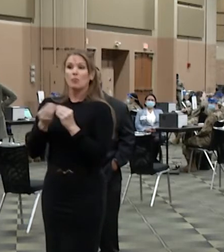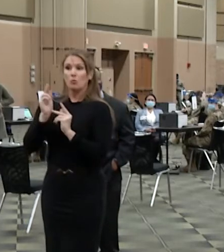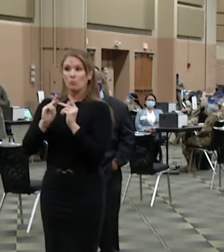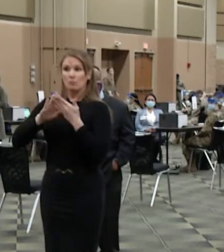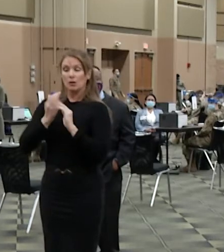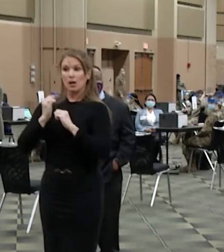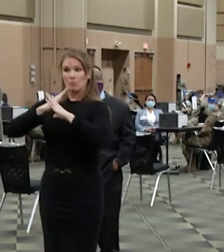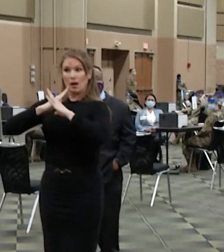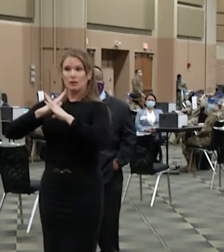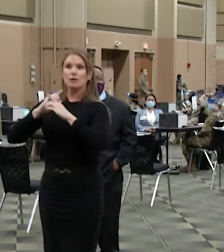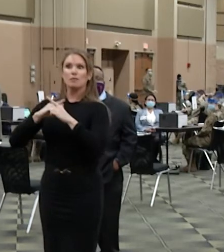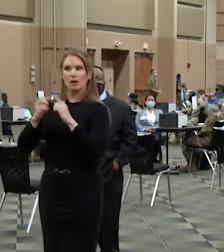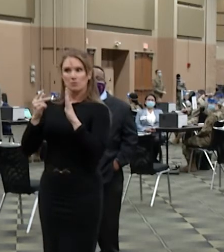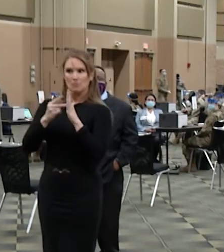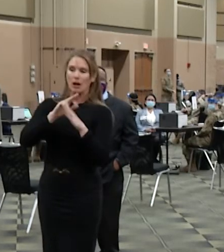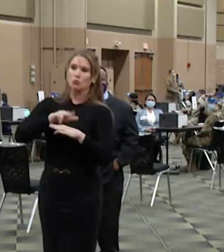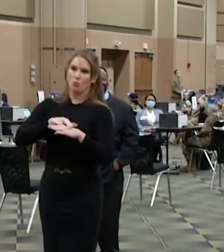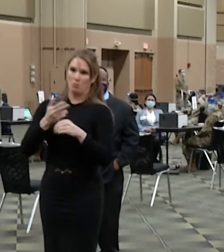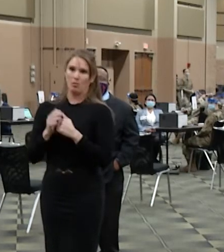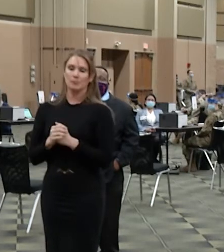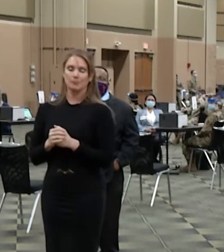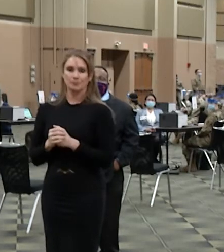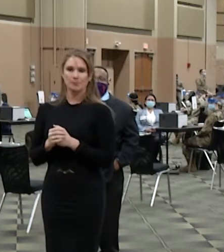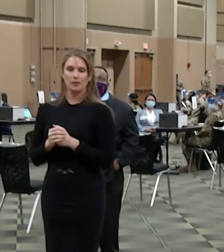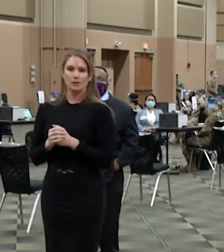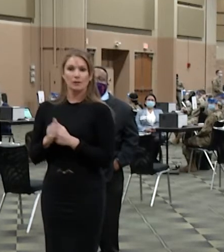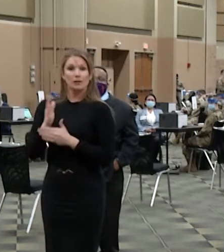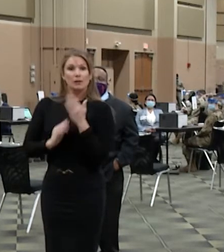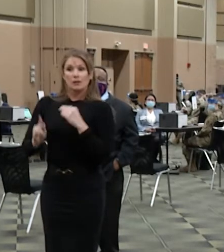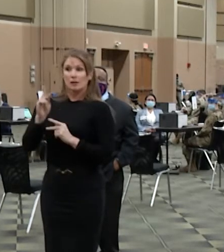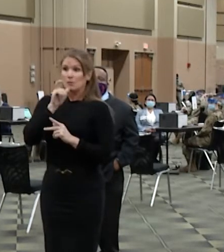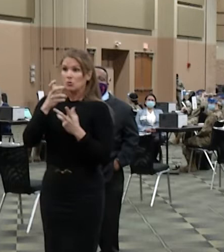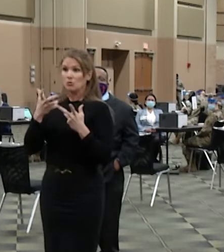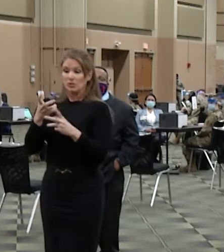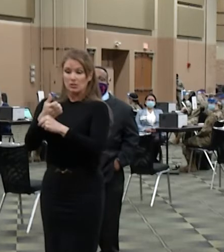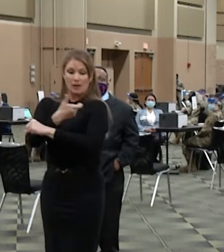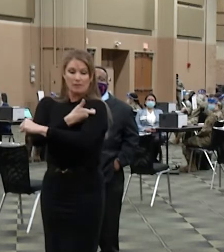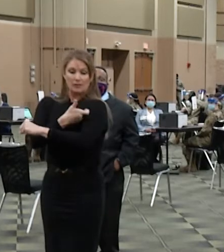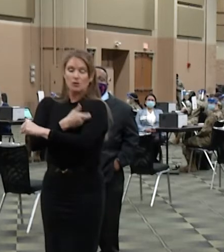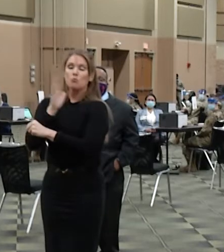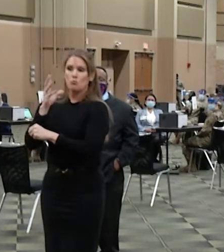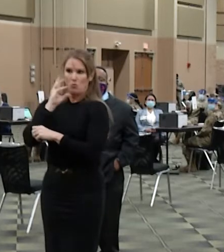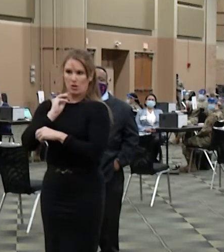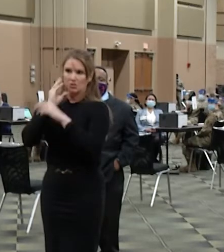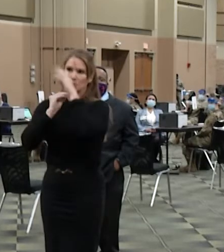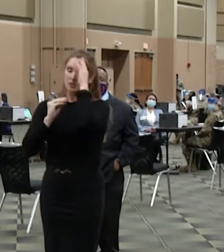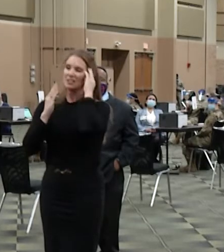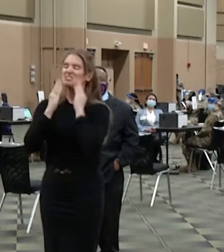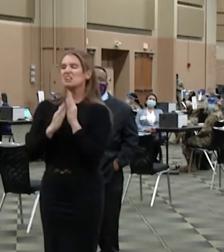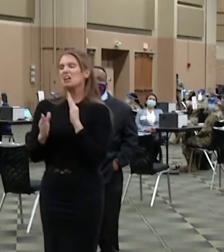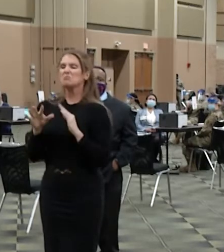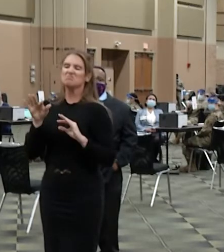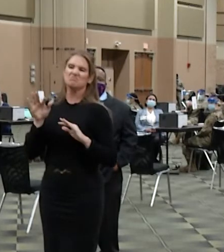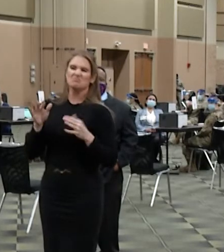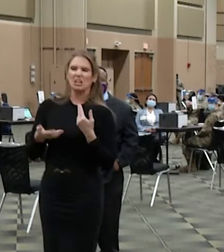can resume to a normalcy. Some people who receive the vaccines will experience some minor side effects. You